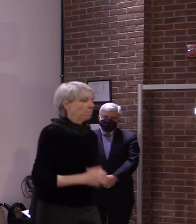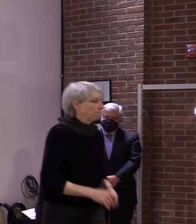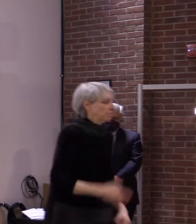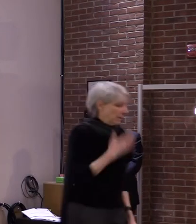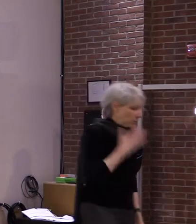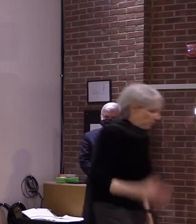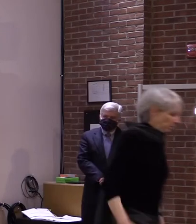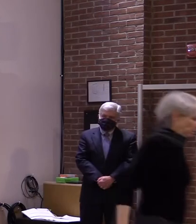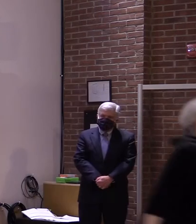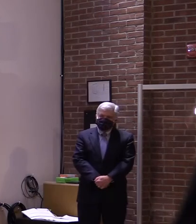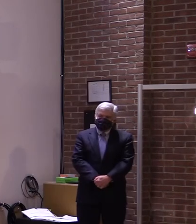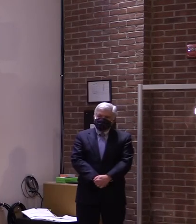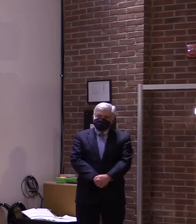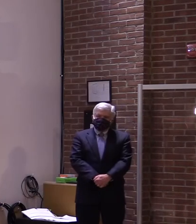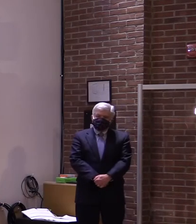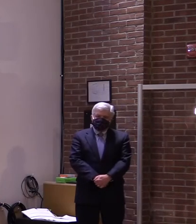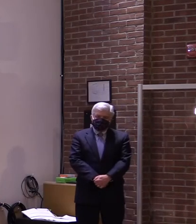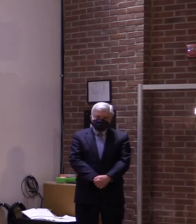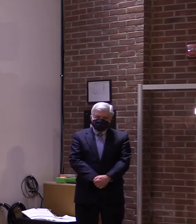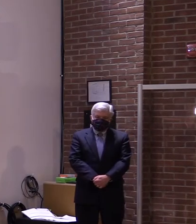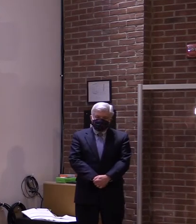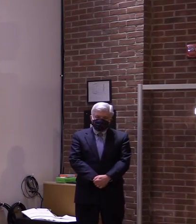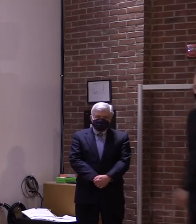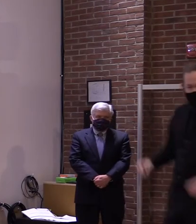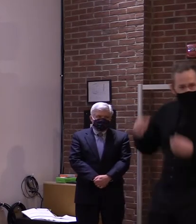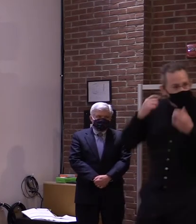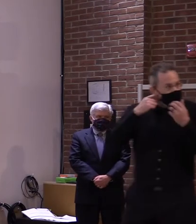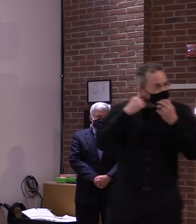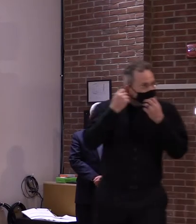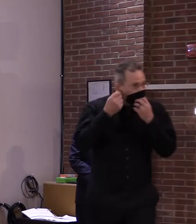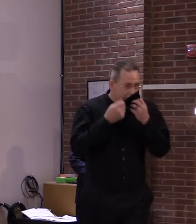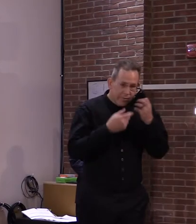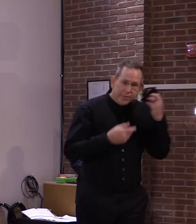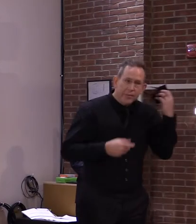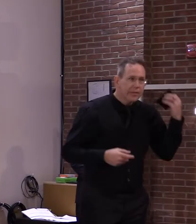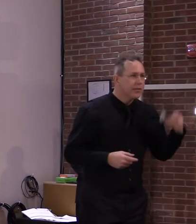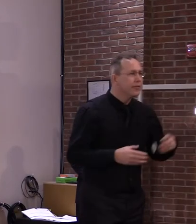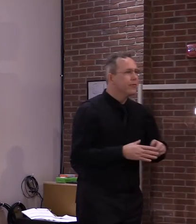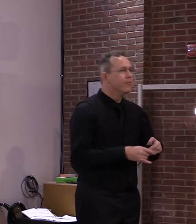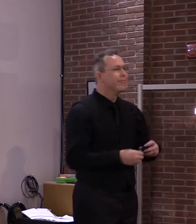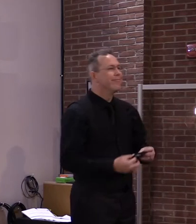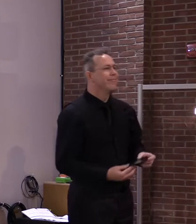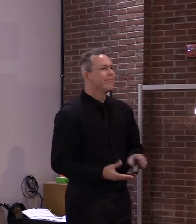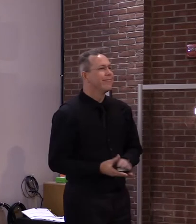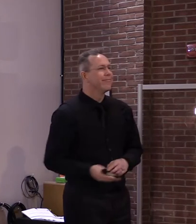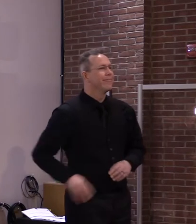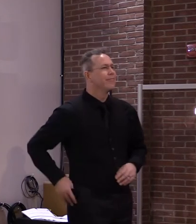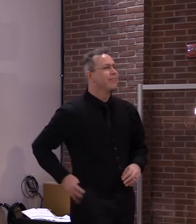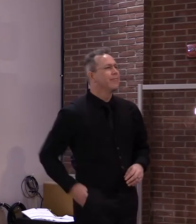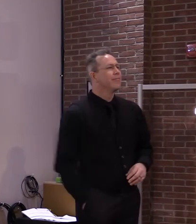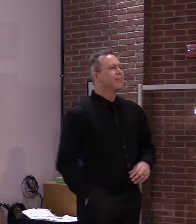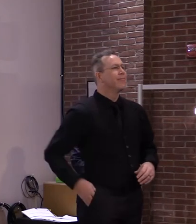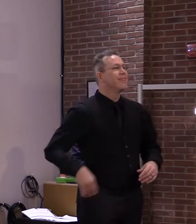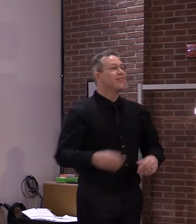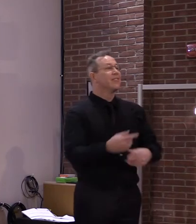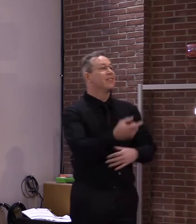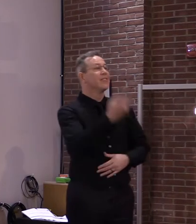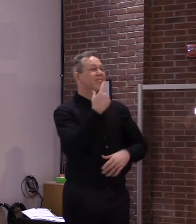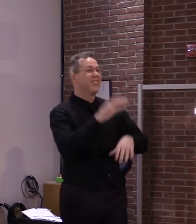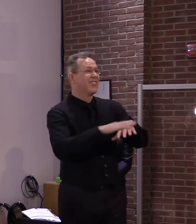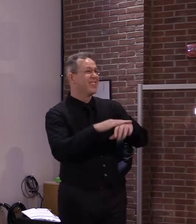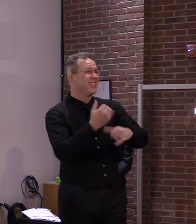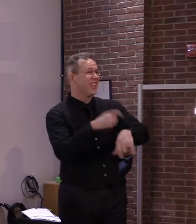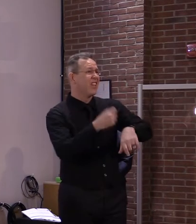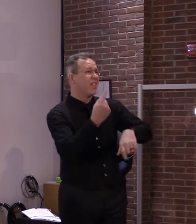thank you dr levine we'll now open it up to questions all right it is 11 41 and we do have